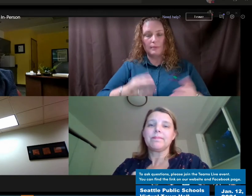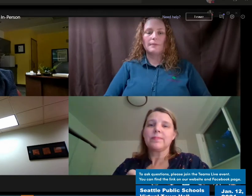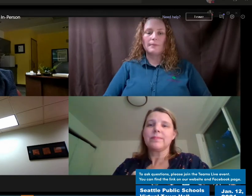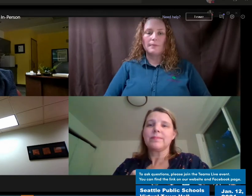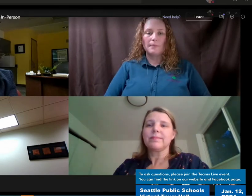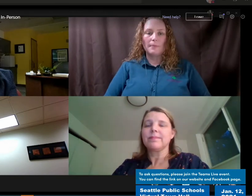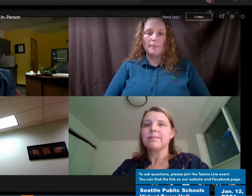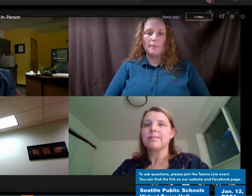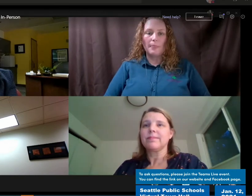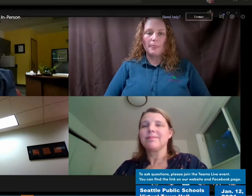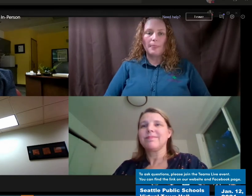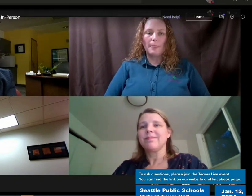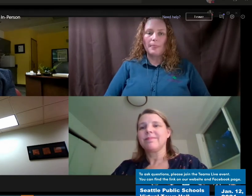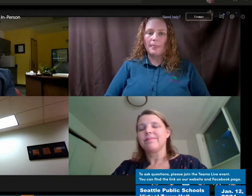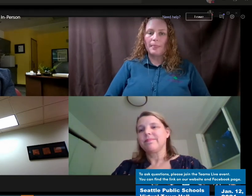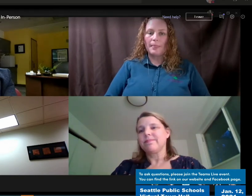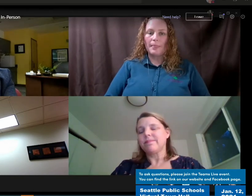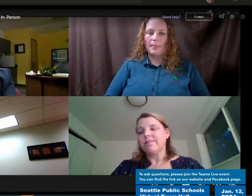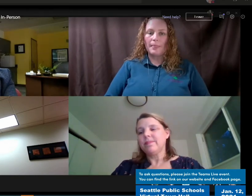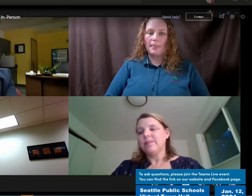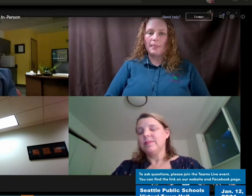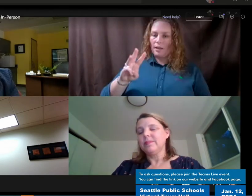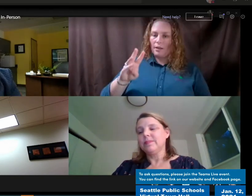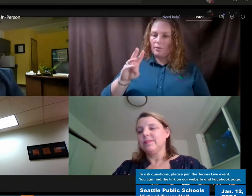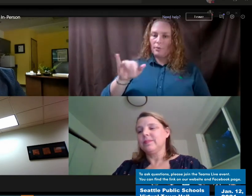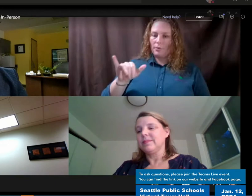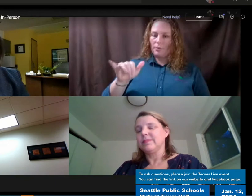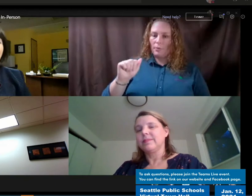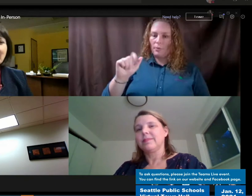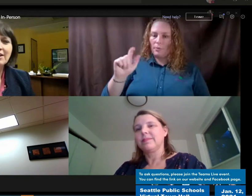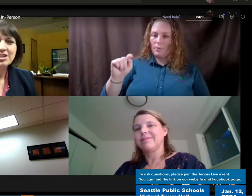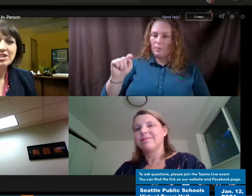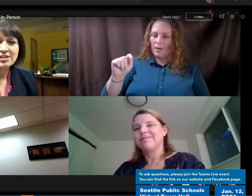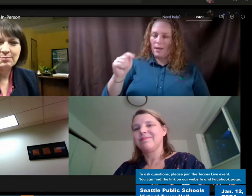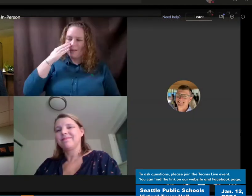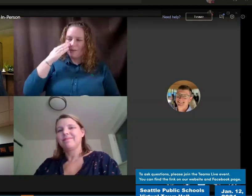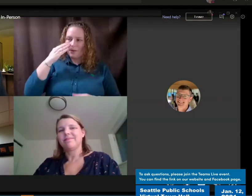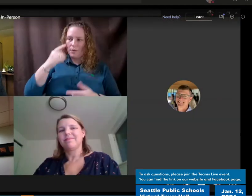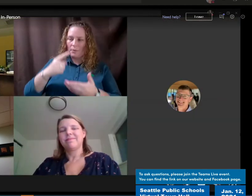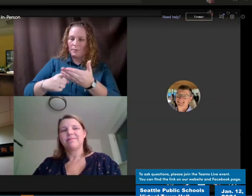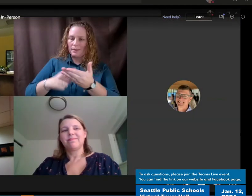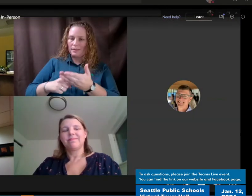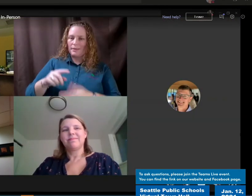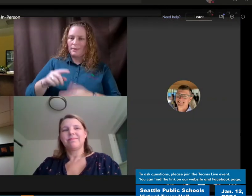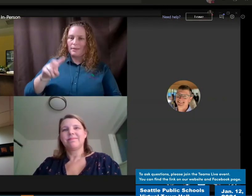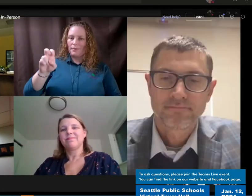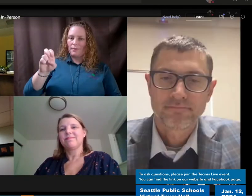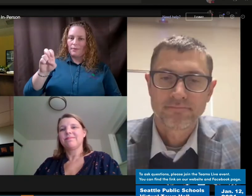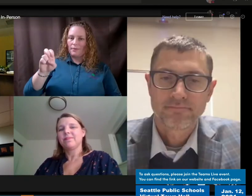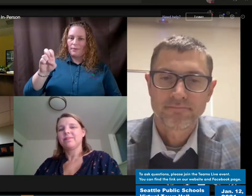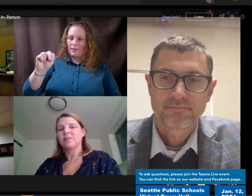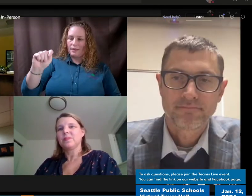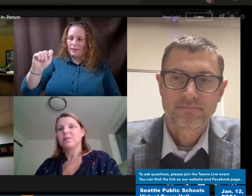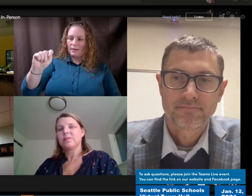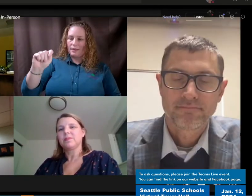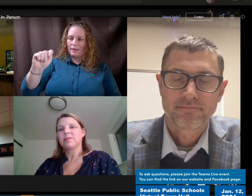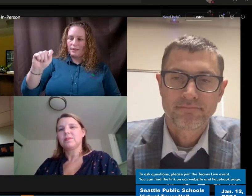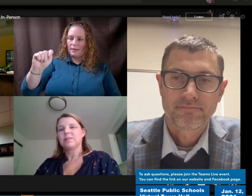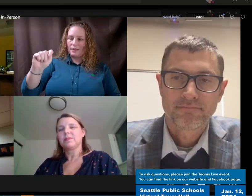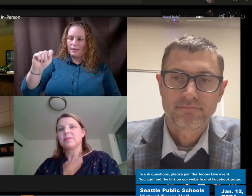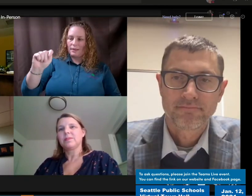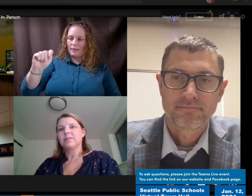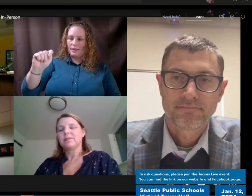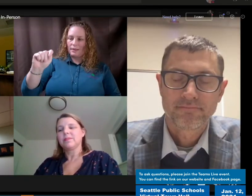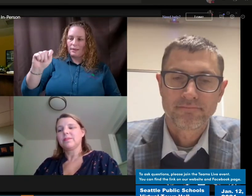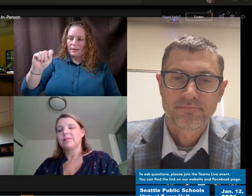And then I think, Wyeth, this one can be for you. I know we talked a little bit about our ventilation processes and HVAC and our